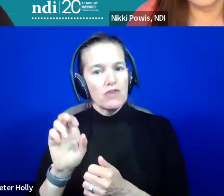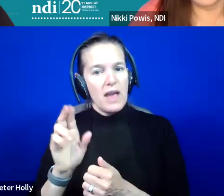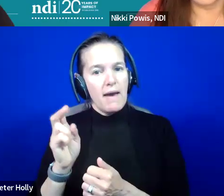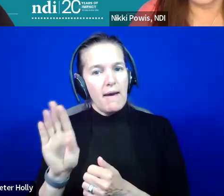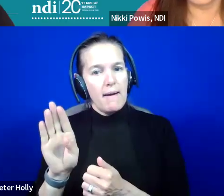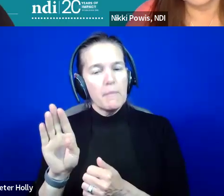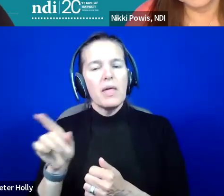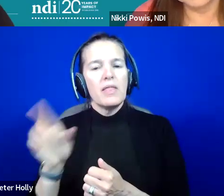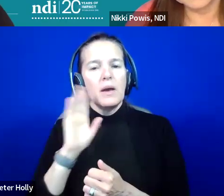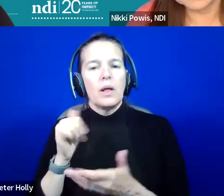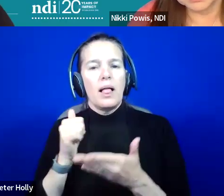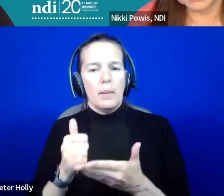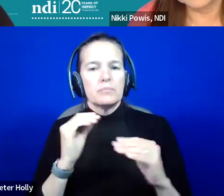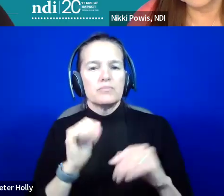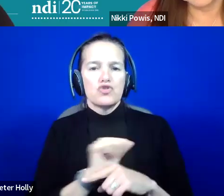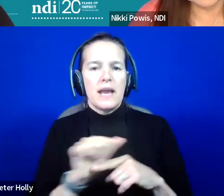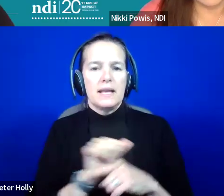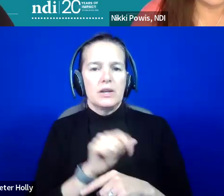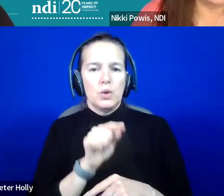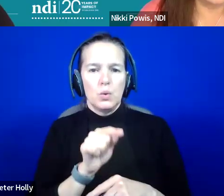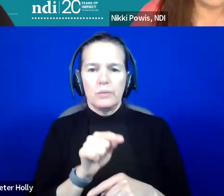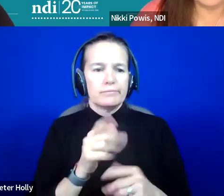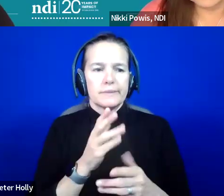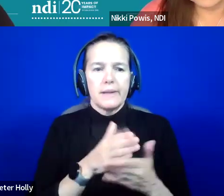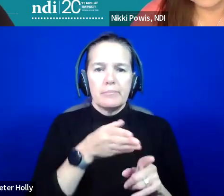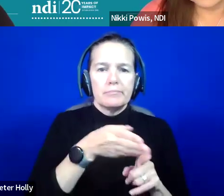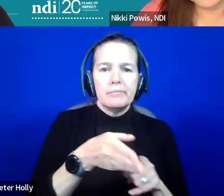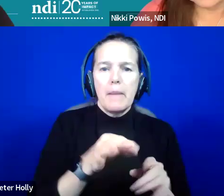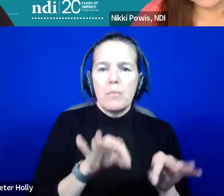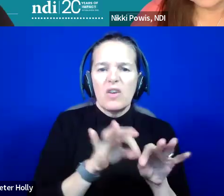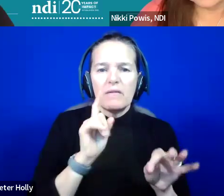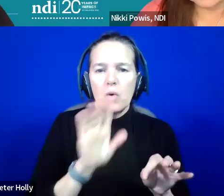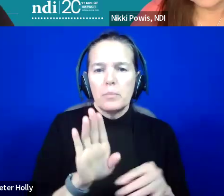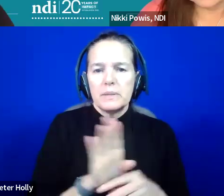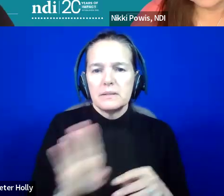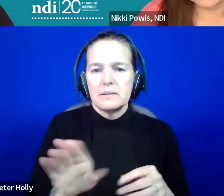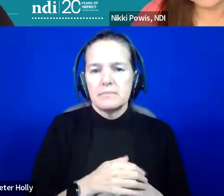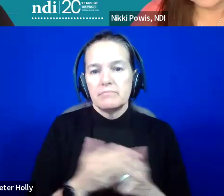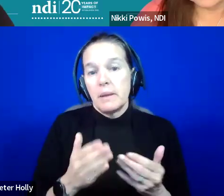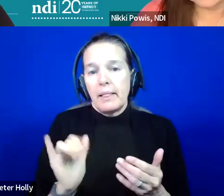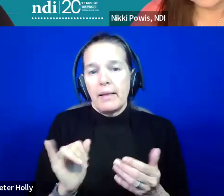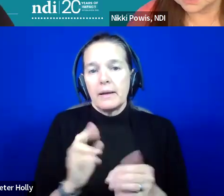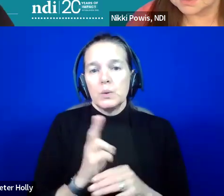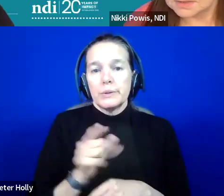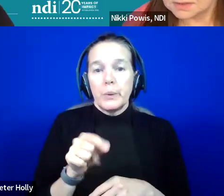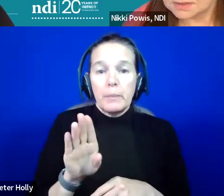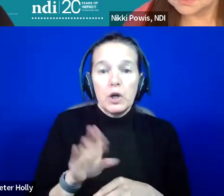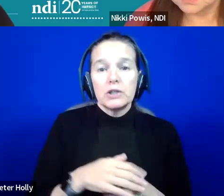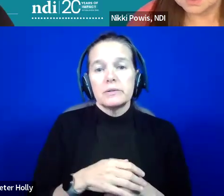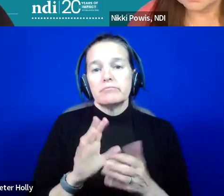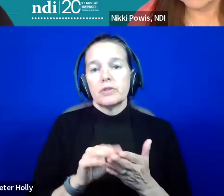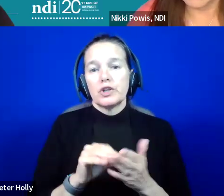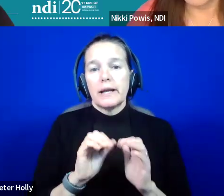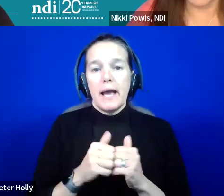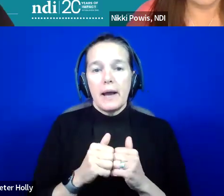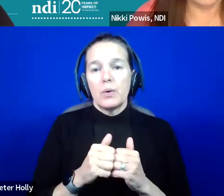some training in an area that is important for your business. And if that's using QuickBooks or learning how to Mhm.